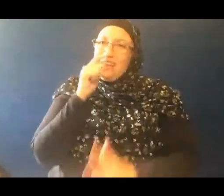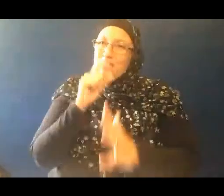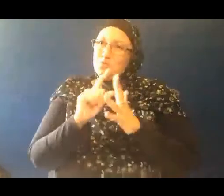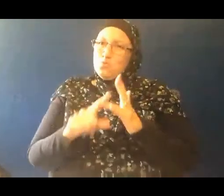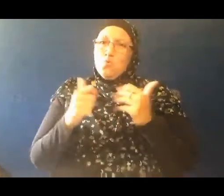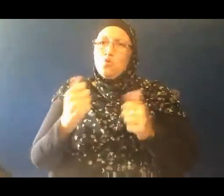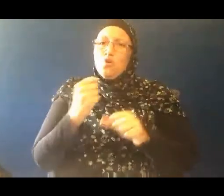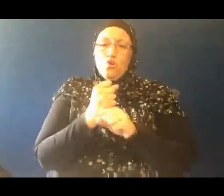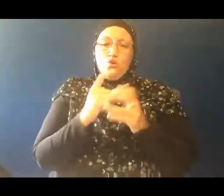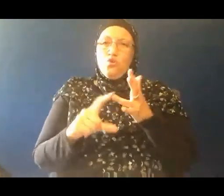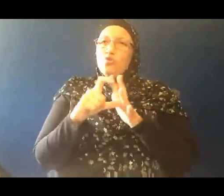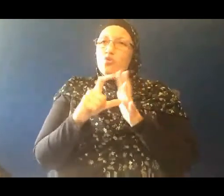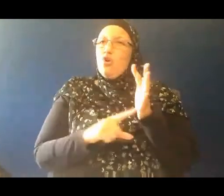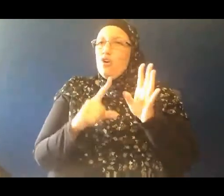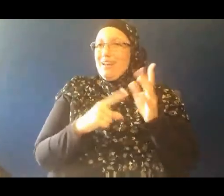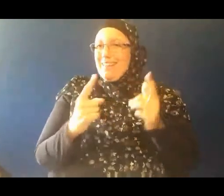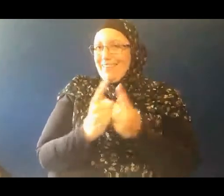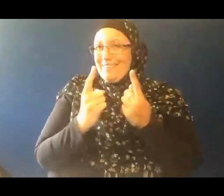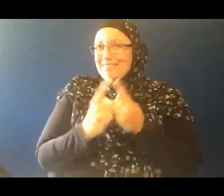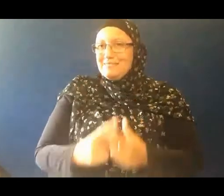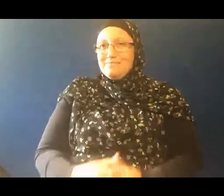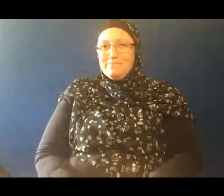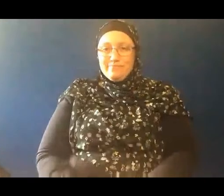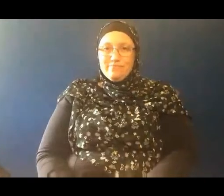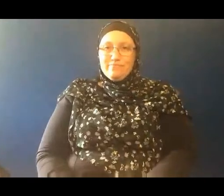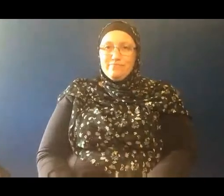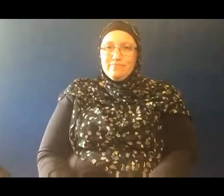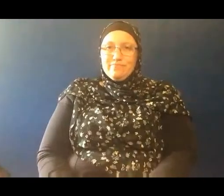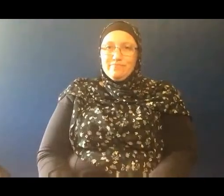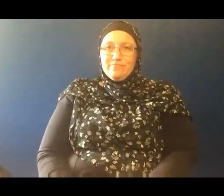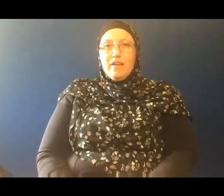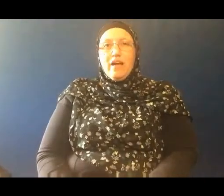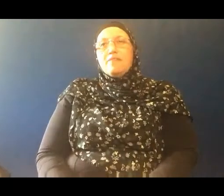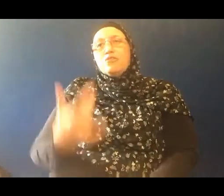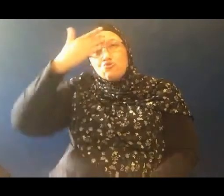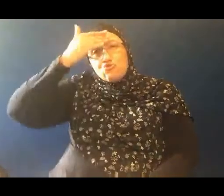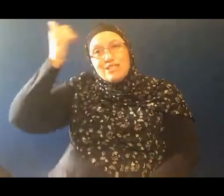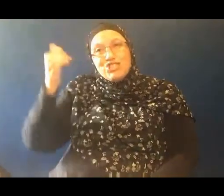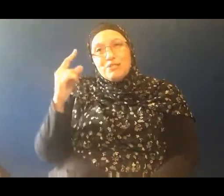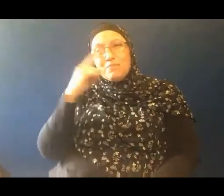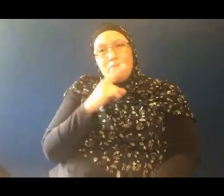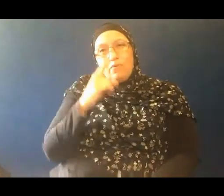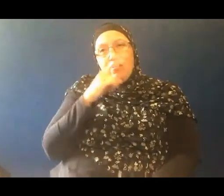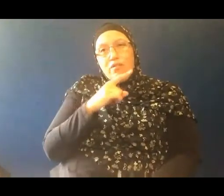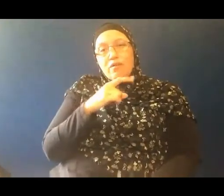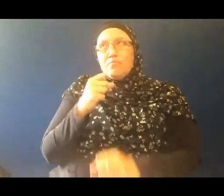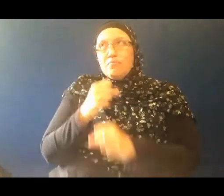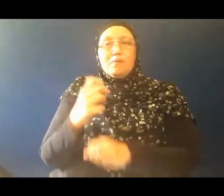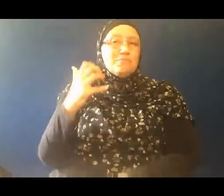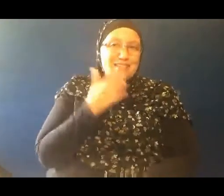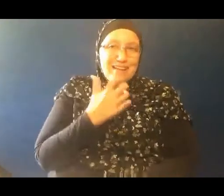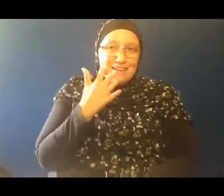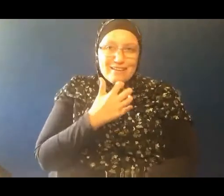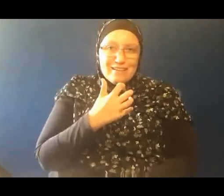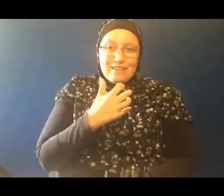made theologically is that because they saw Jesus performing miracles, they thought that he became God. No, my friend, nobody